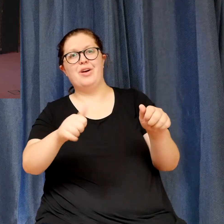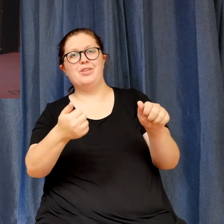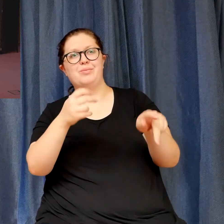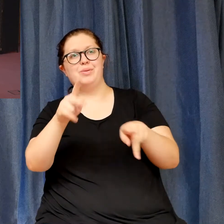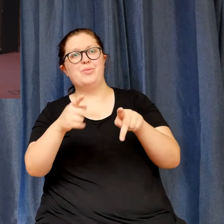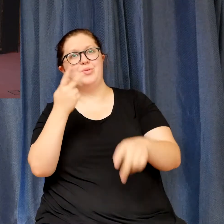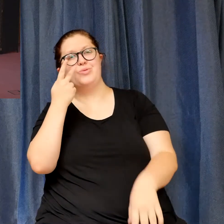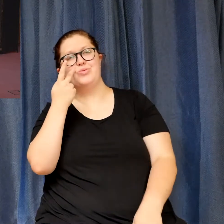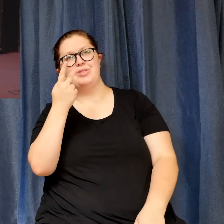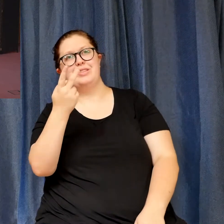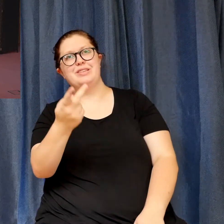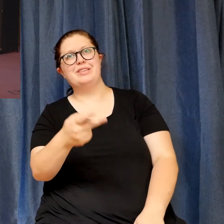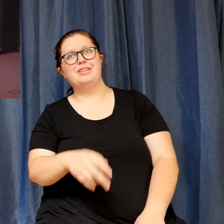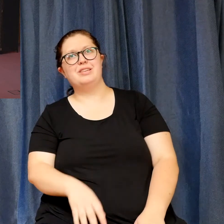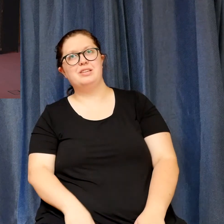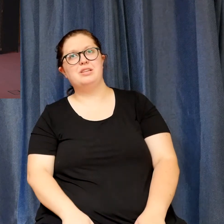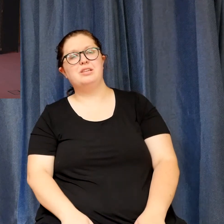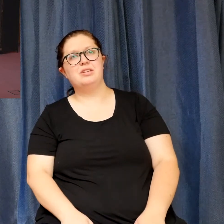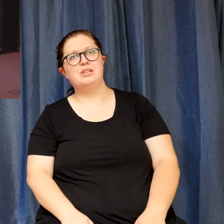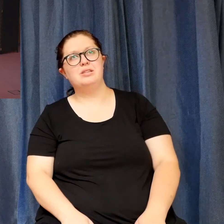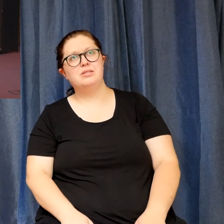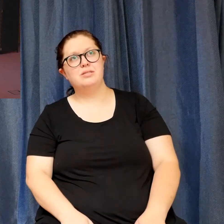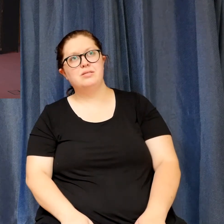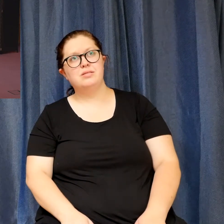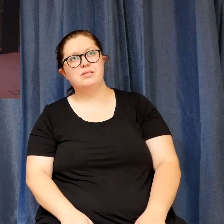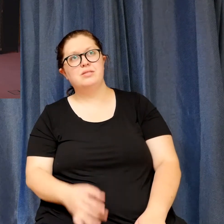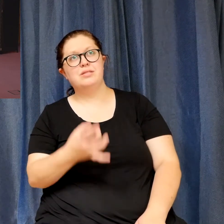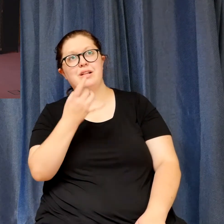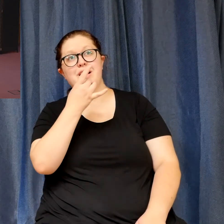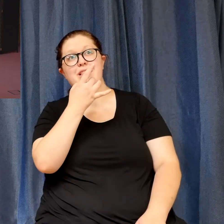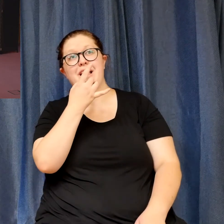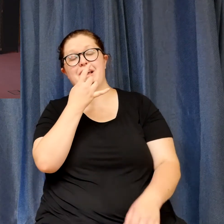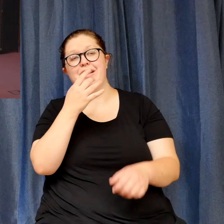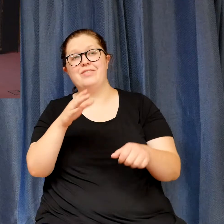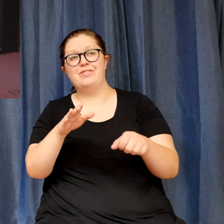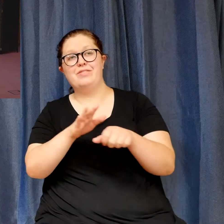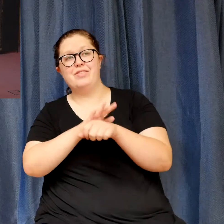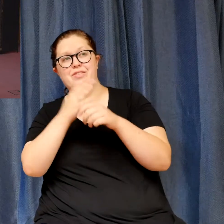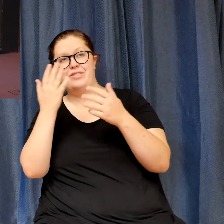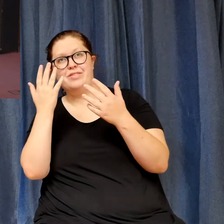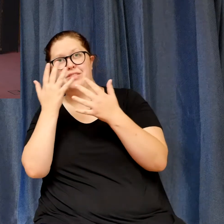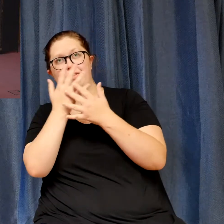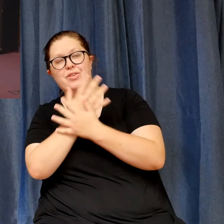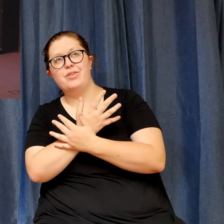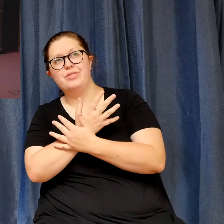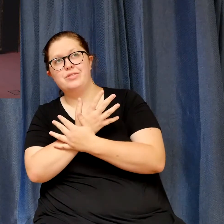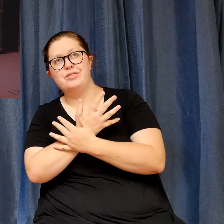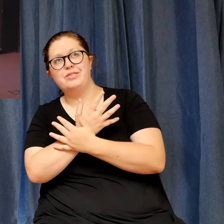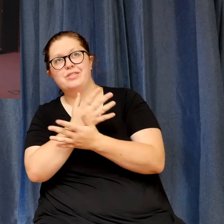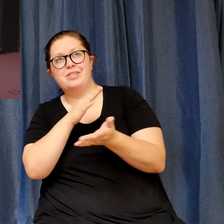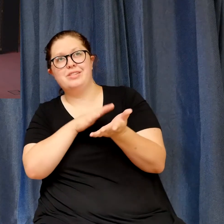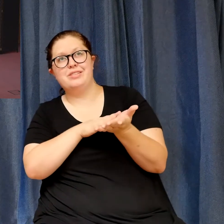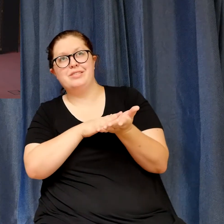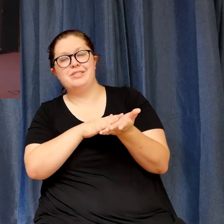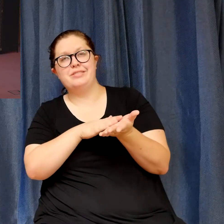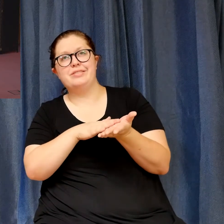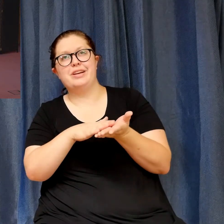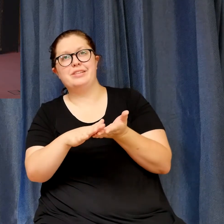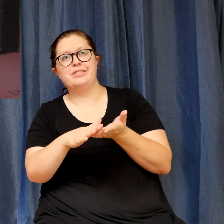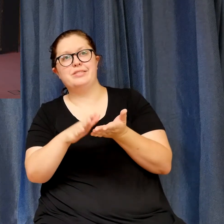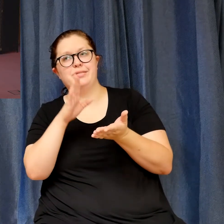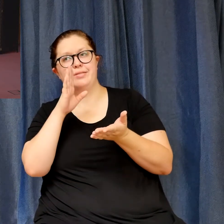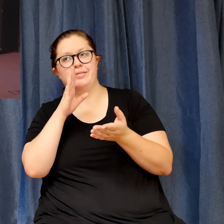seen. For as water fills a hole and as light fills the dark, kindness wraps around what